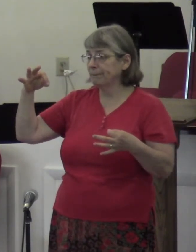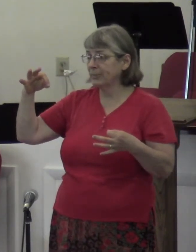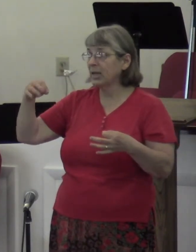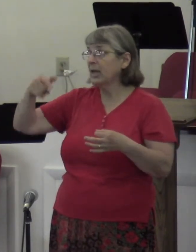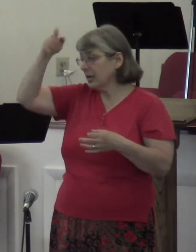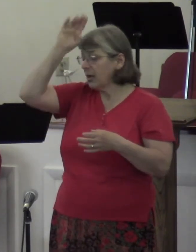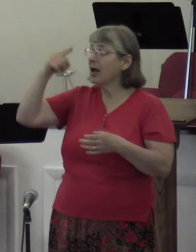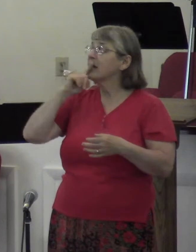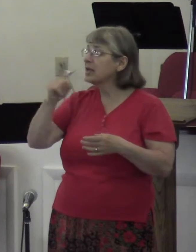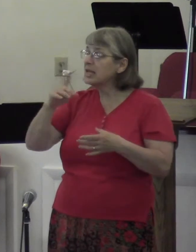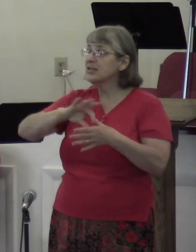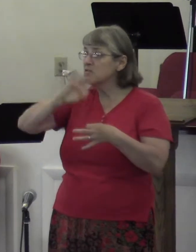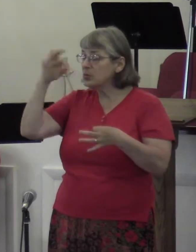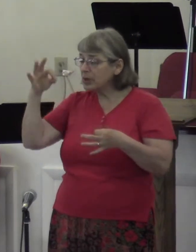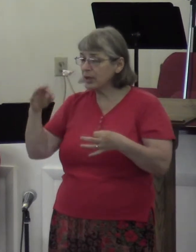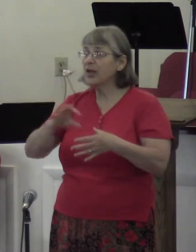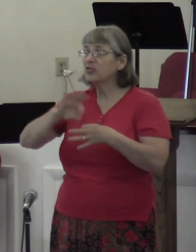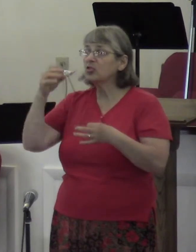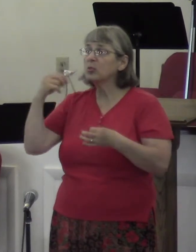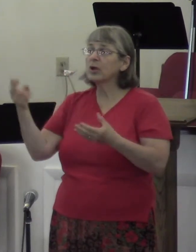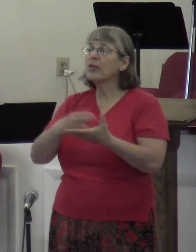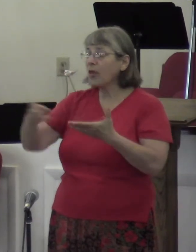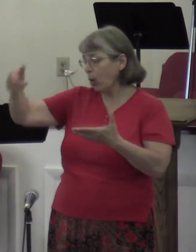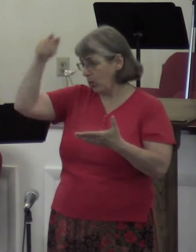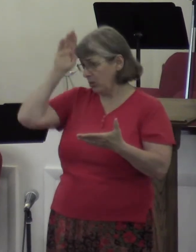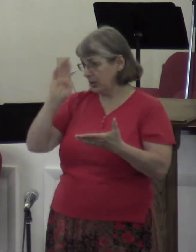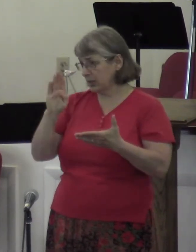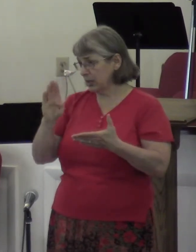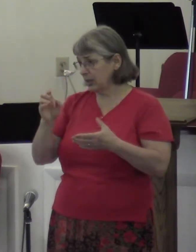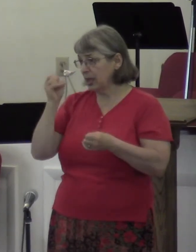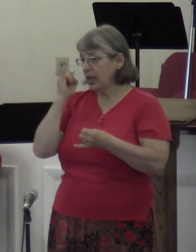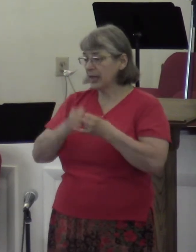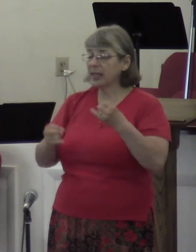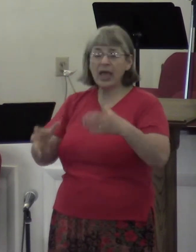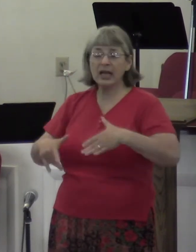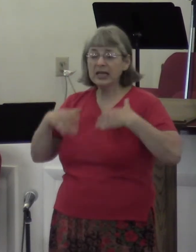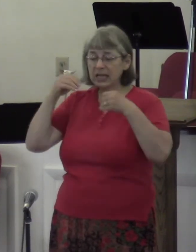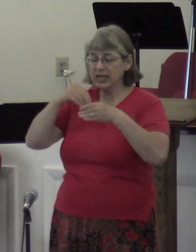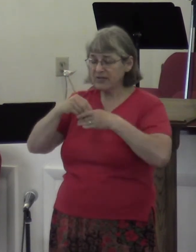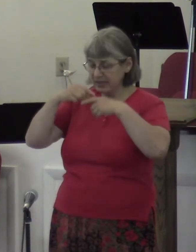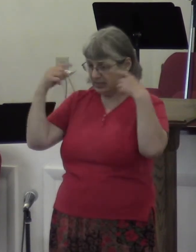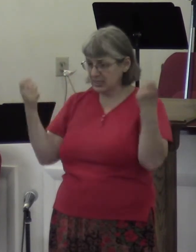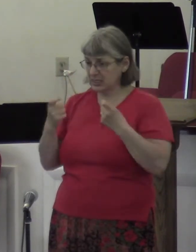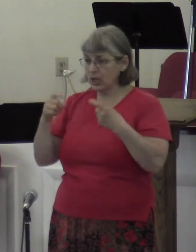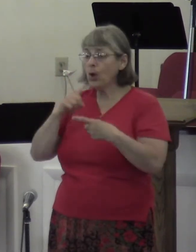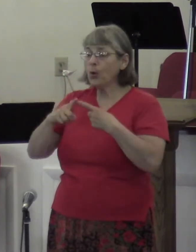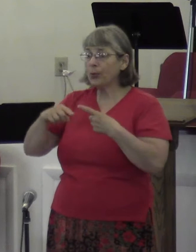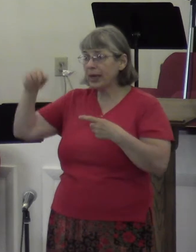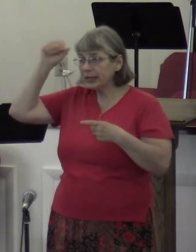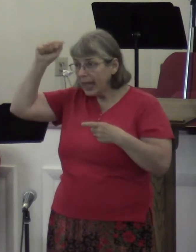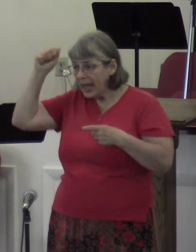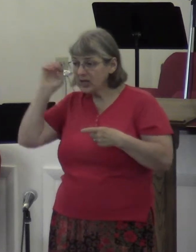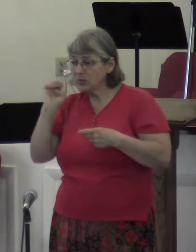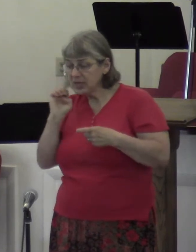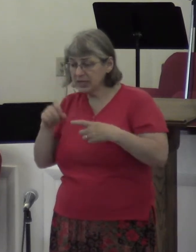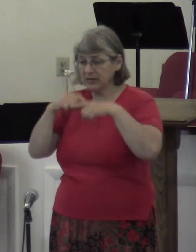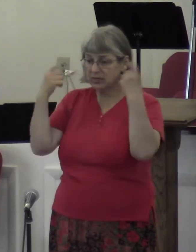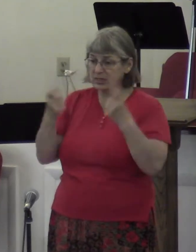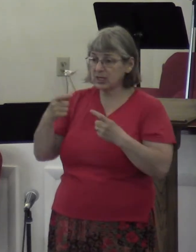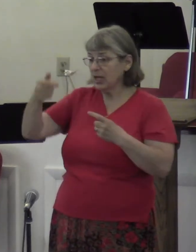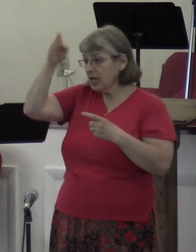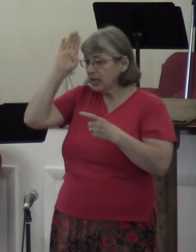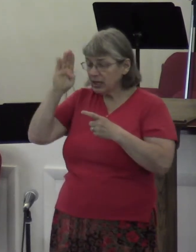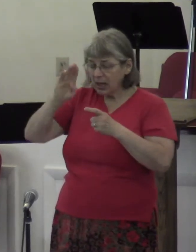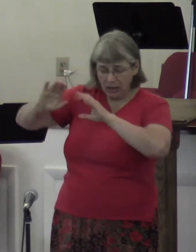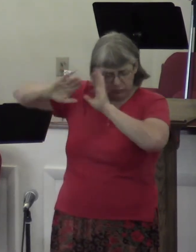God is spirit. The spirit of a holy God cannot live in sin. And so when Adam and Eve sinned, God forced them from